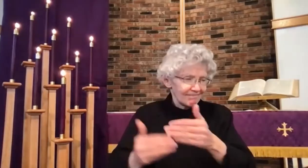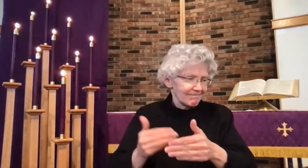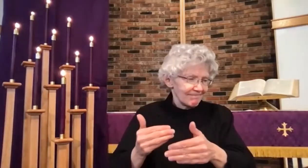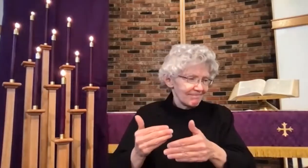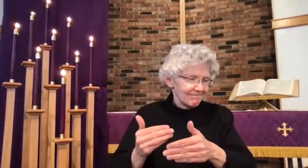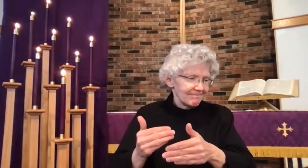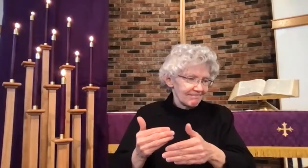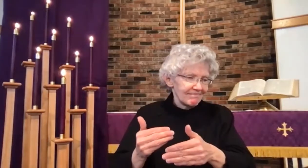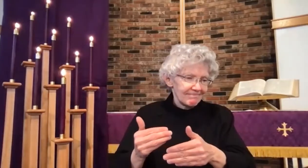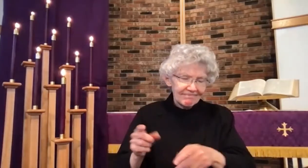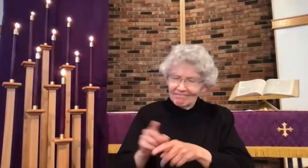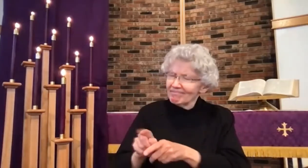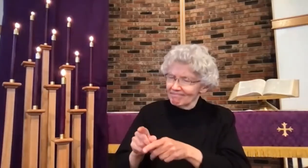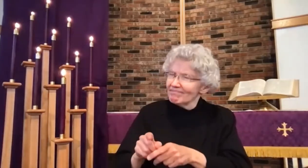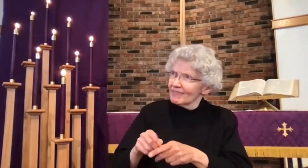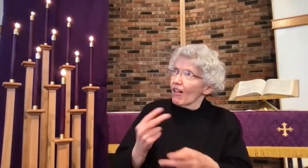God."